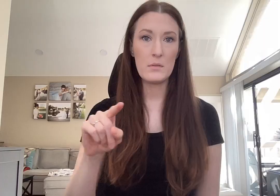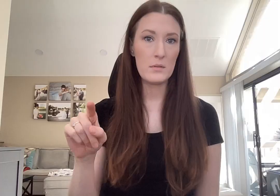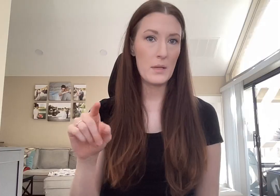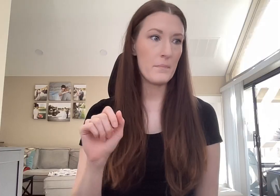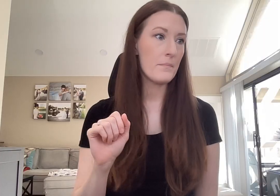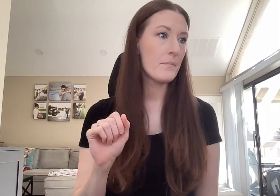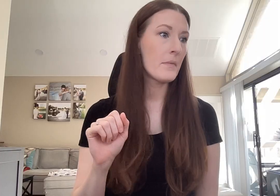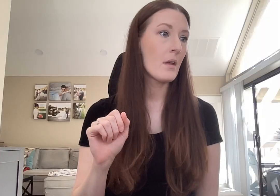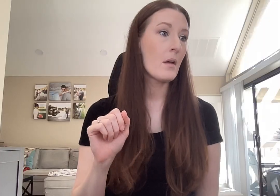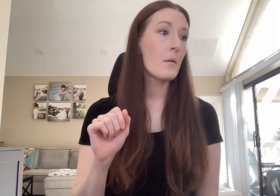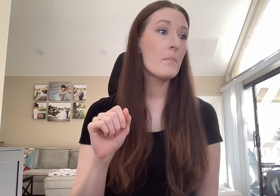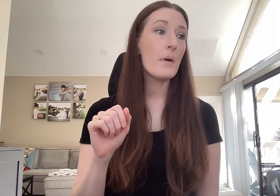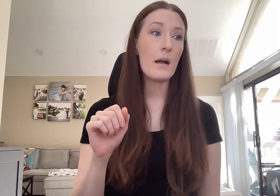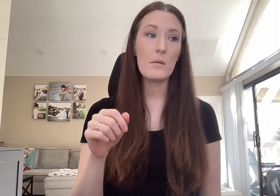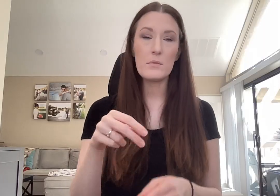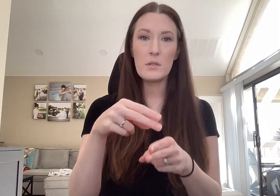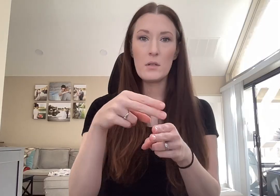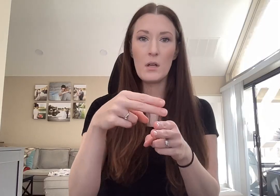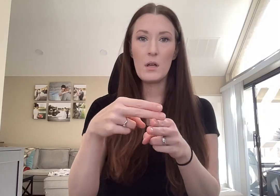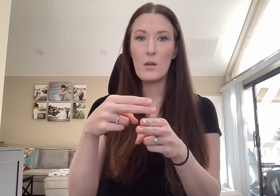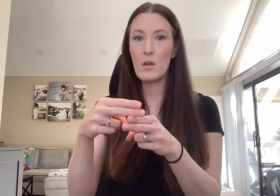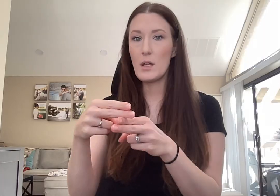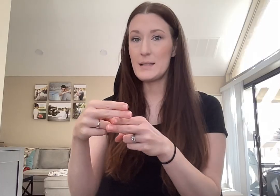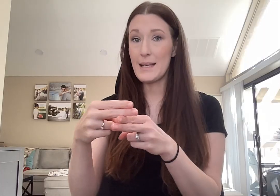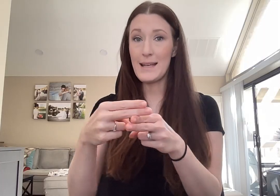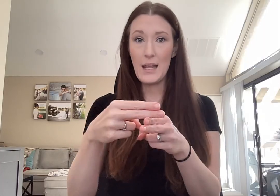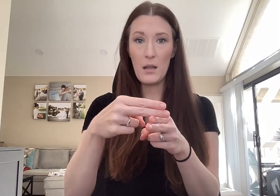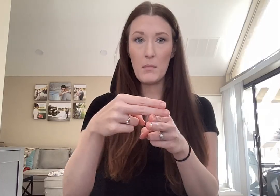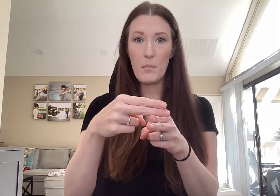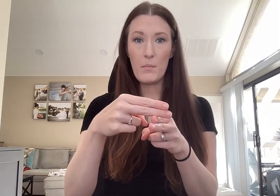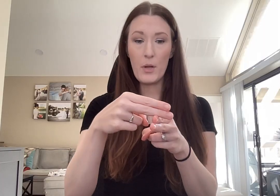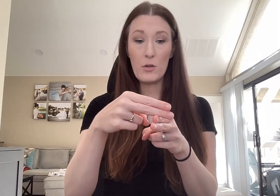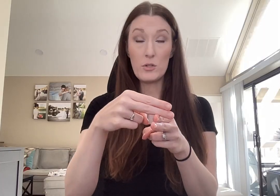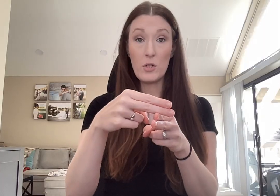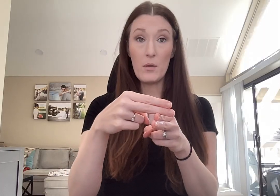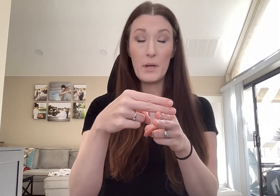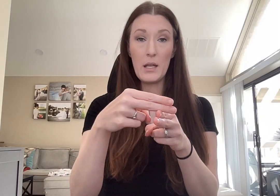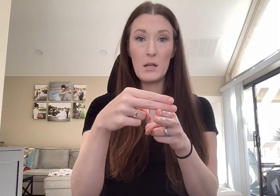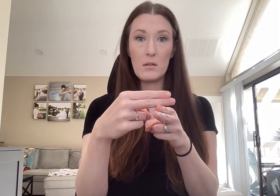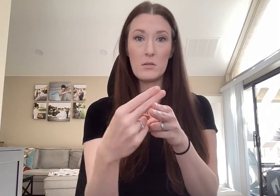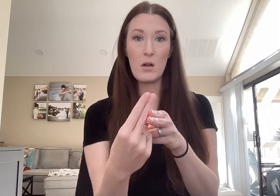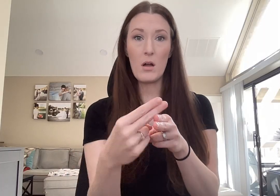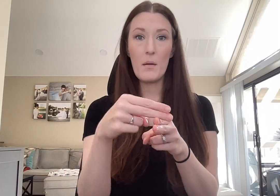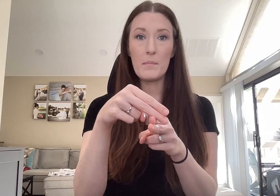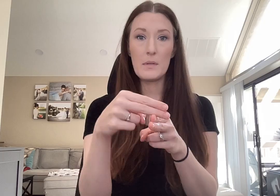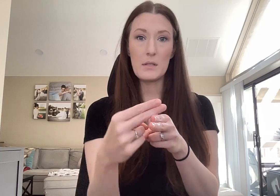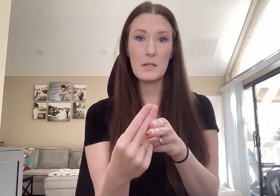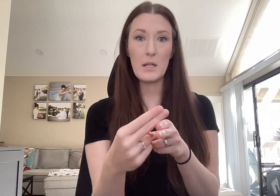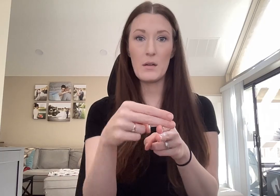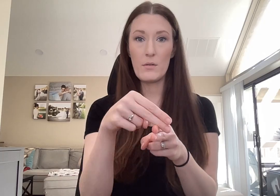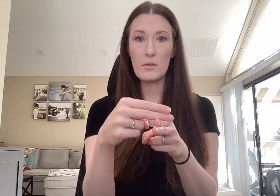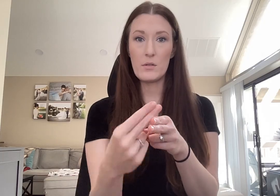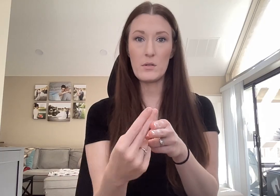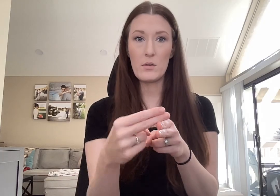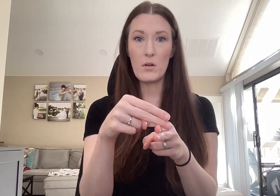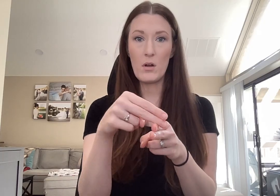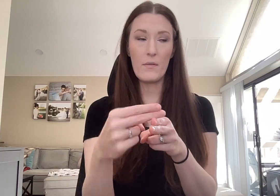OZ. Pound, it's like name, but your dominant hand on top teeters off and